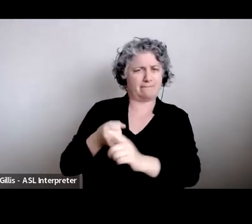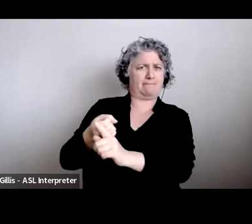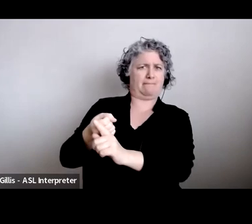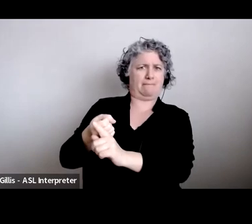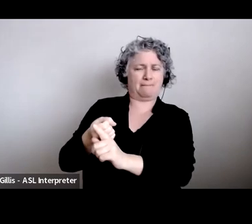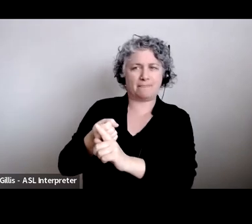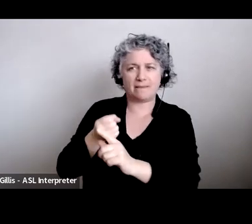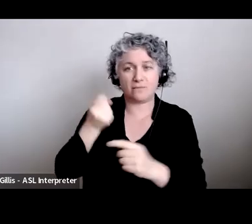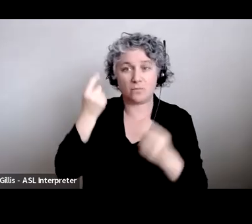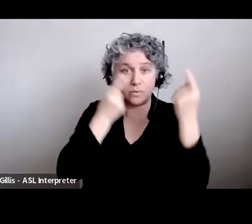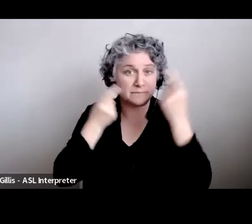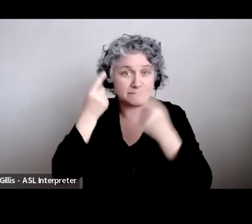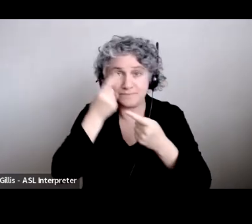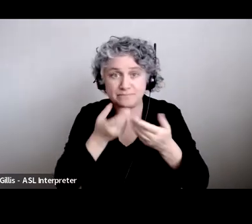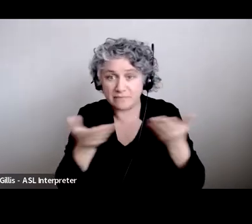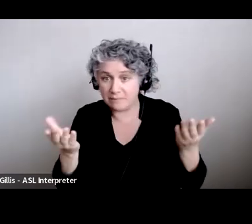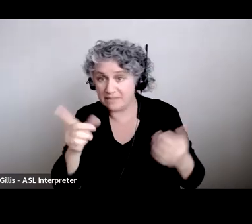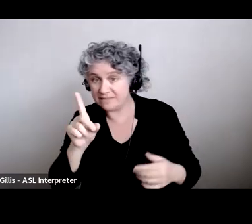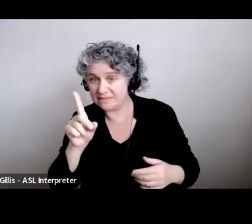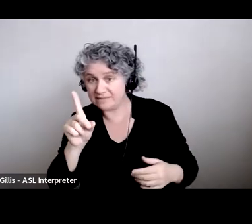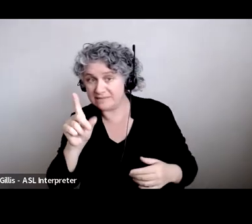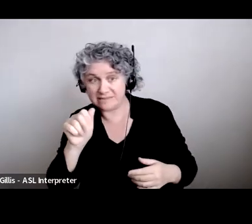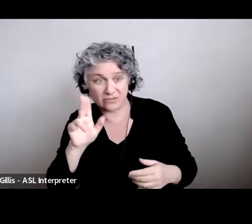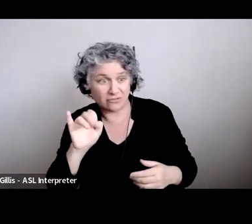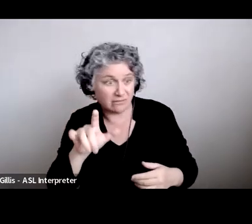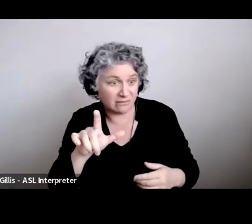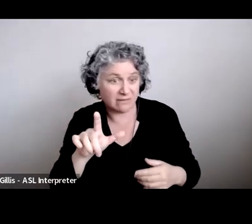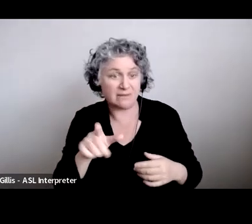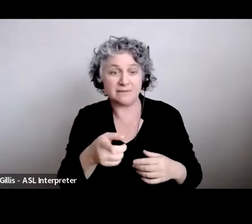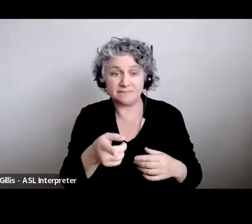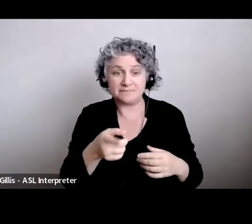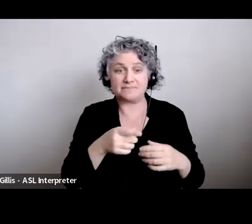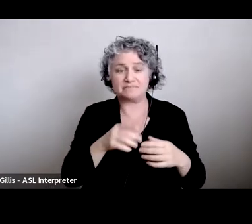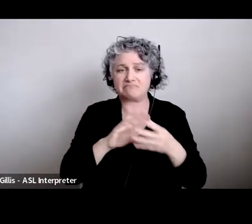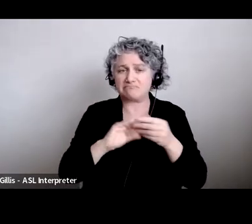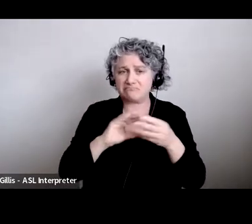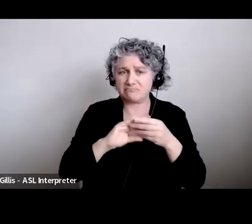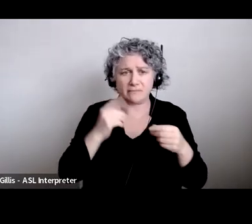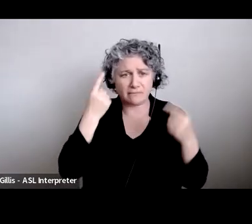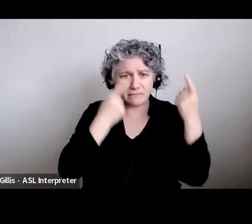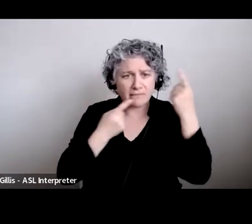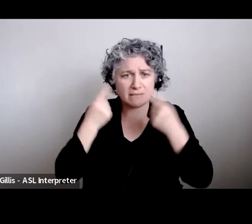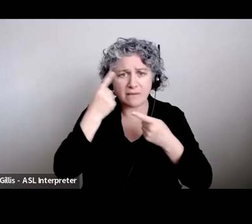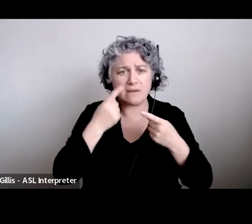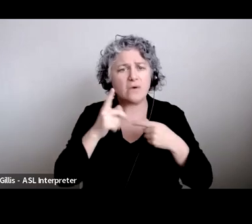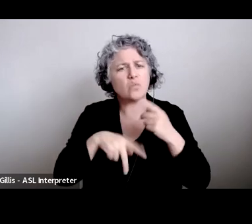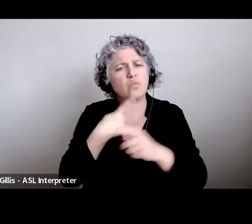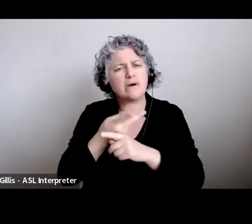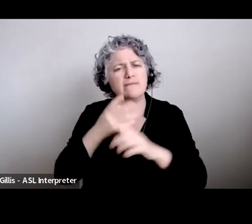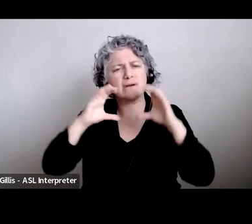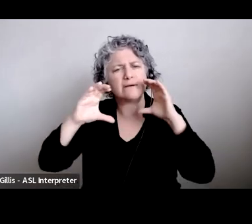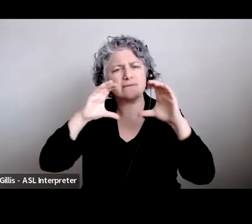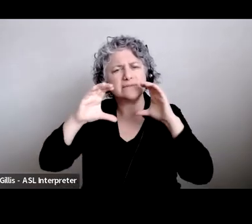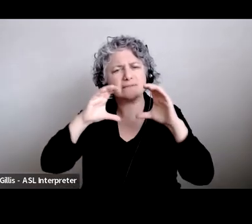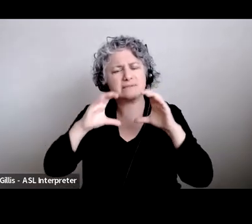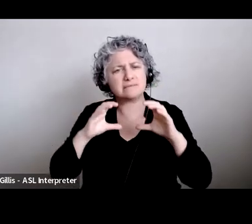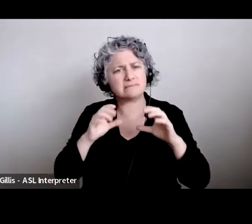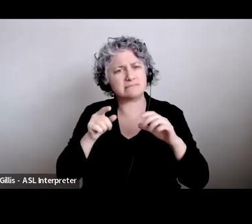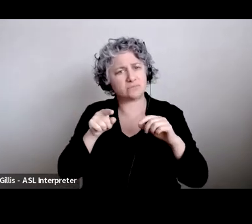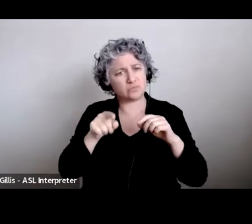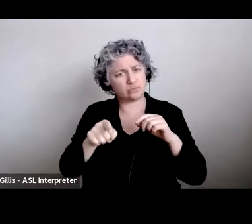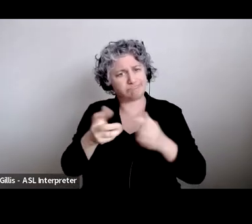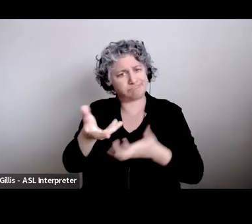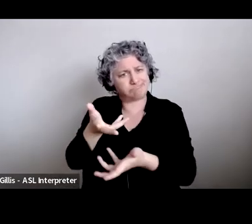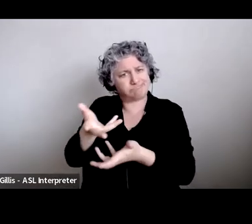perhaps we'll start with you, Daryl. But I'm just wondering what kind of conversations you're having with city officials